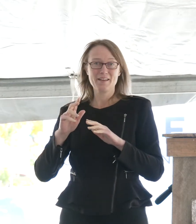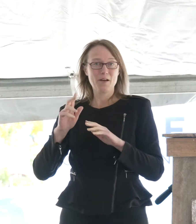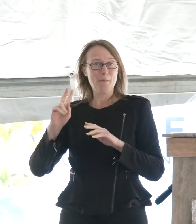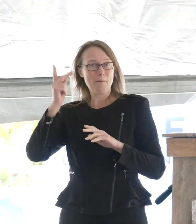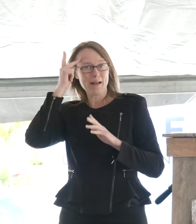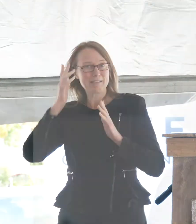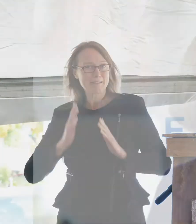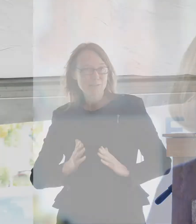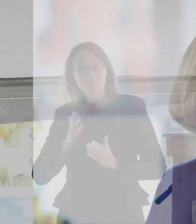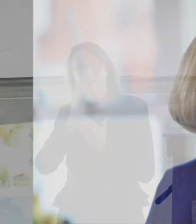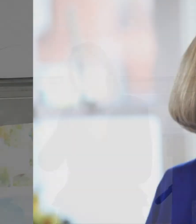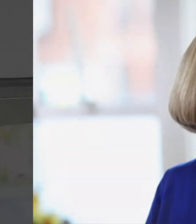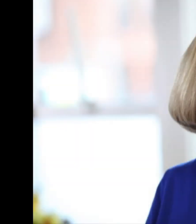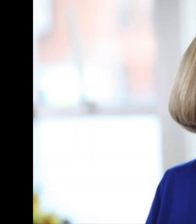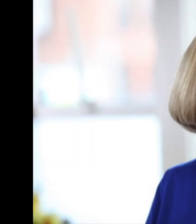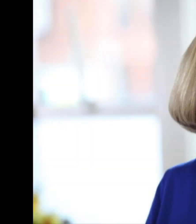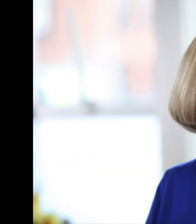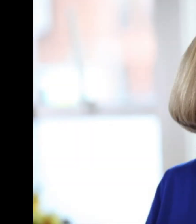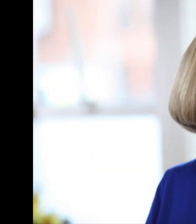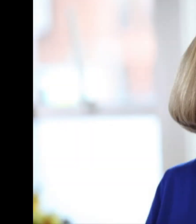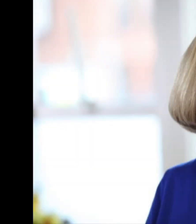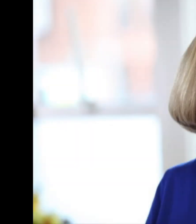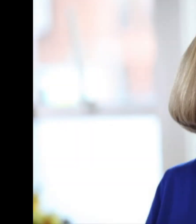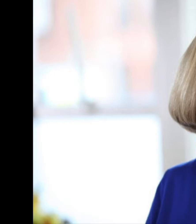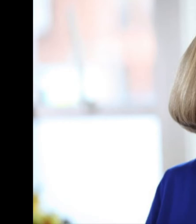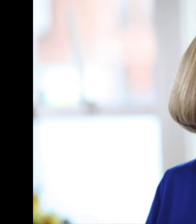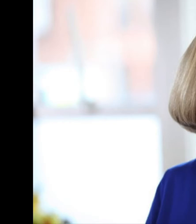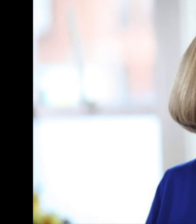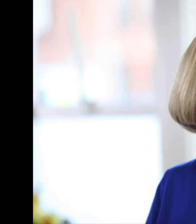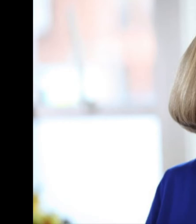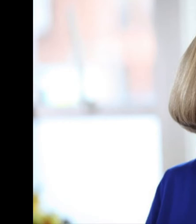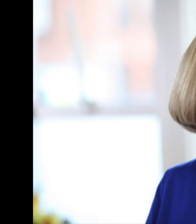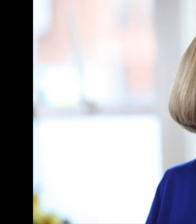here with us and for her support. So let's bring her up. Thank you.